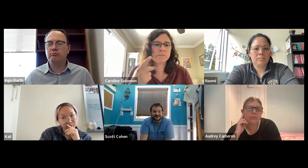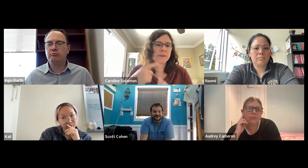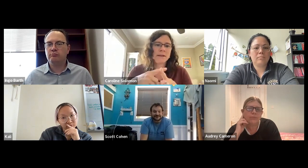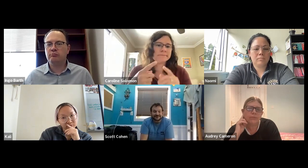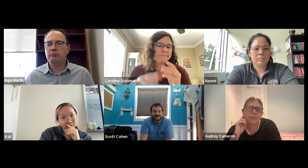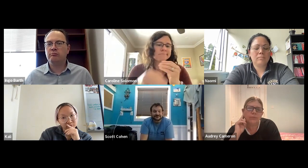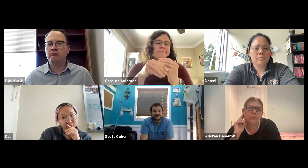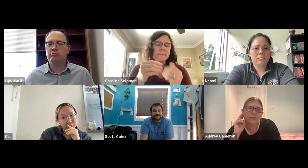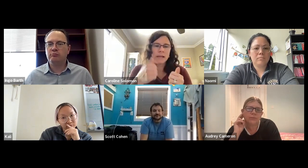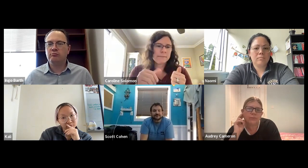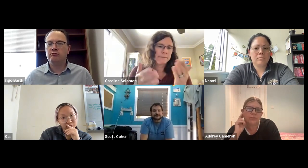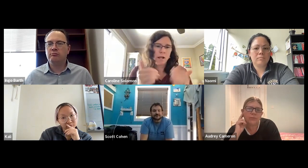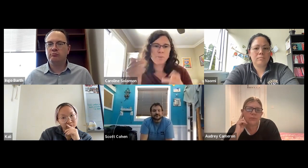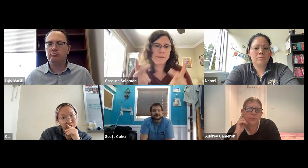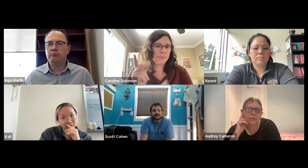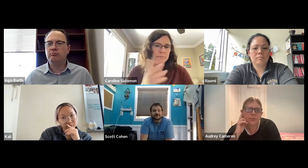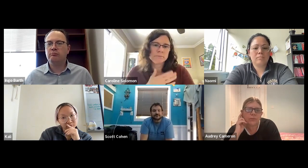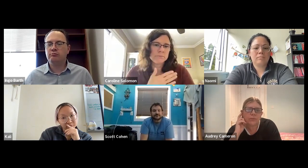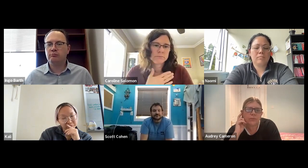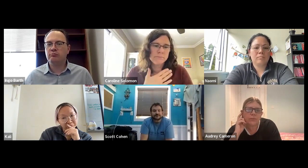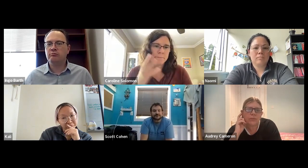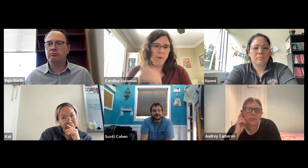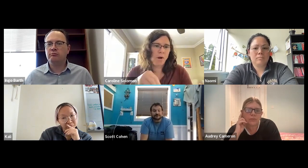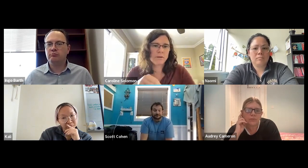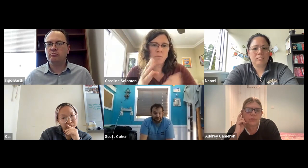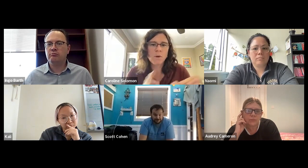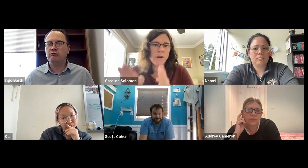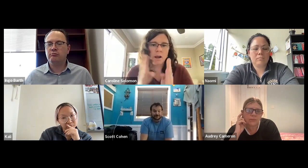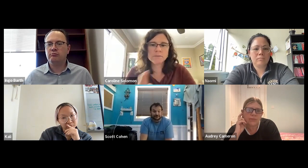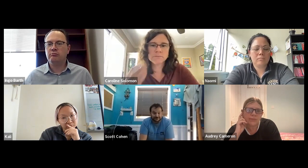I think Audrey will be involved, of course. And if anybody else would like to be involved, please let me know.